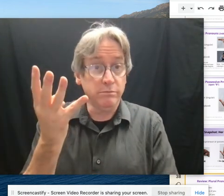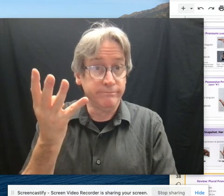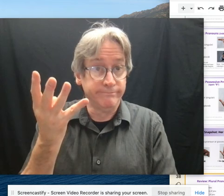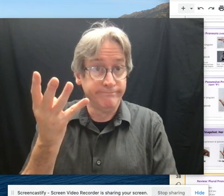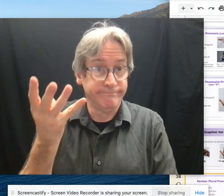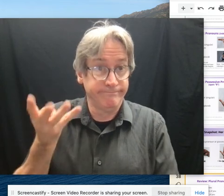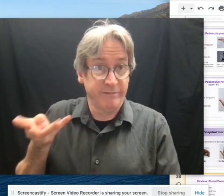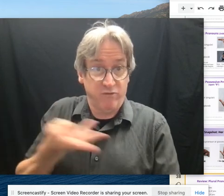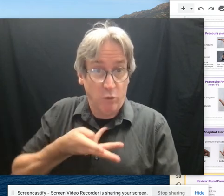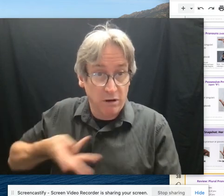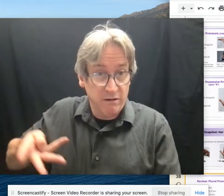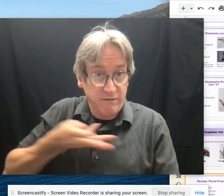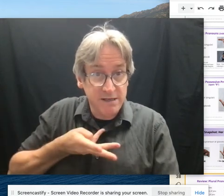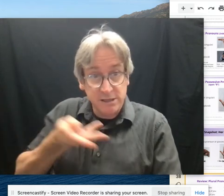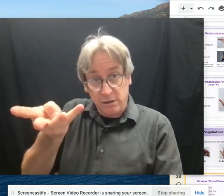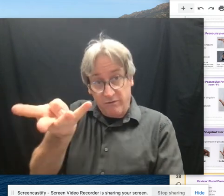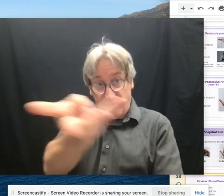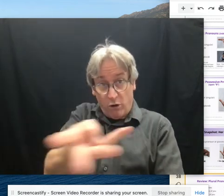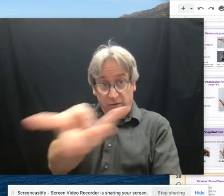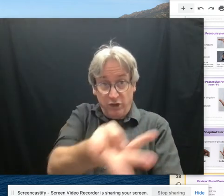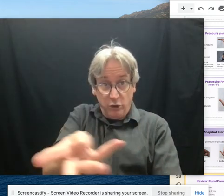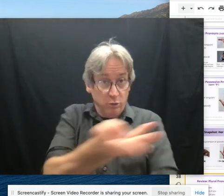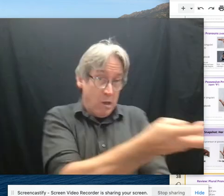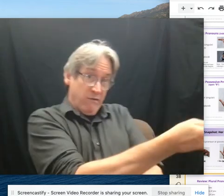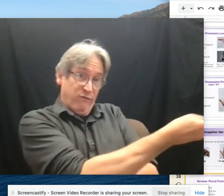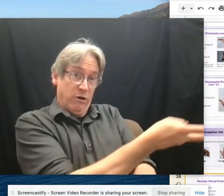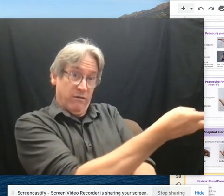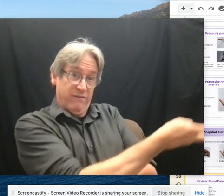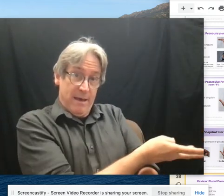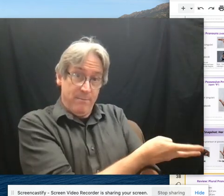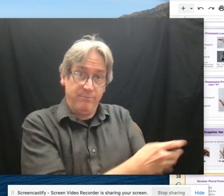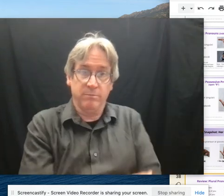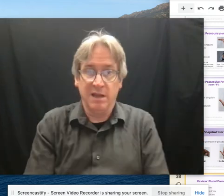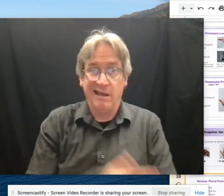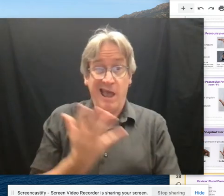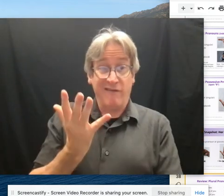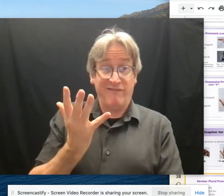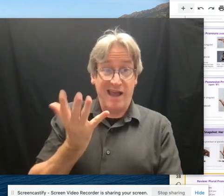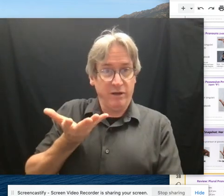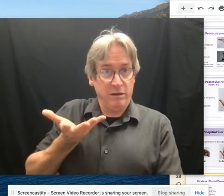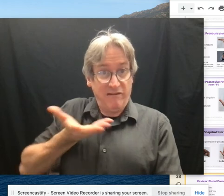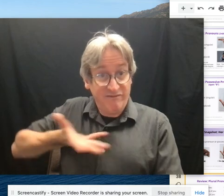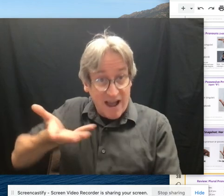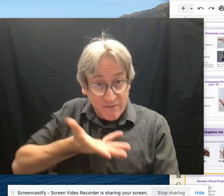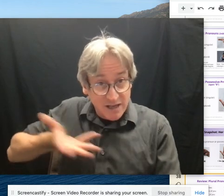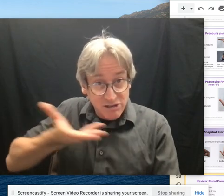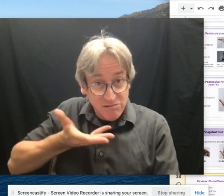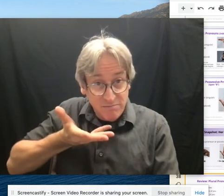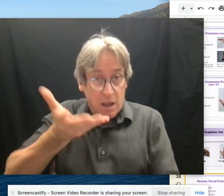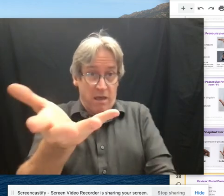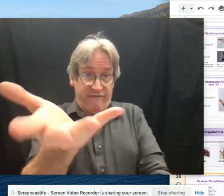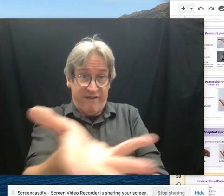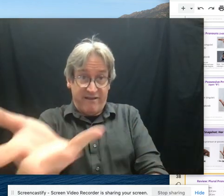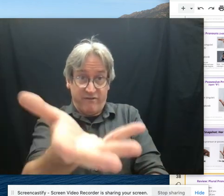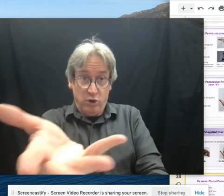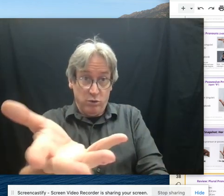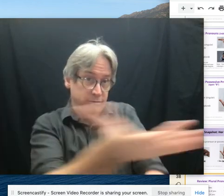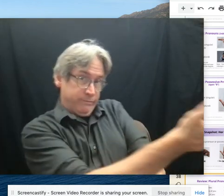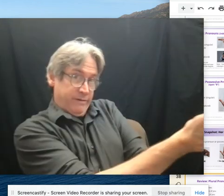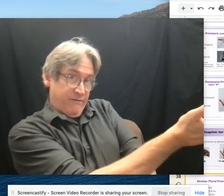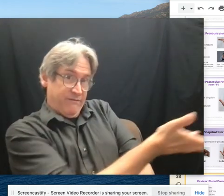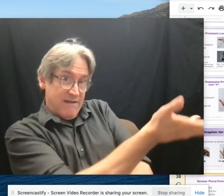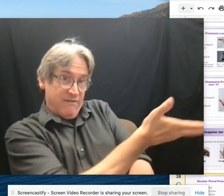4 of us, 4 of you, 4 of them. 5 of us, 5 of